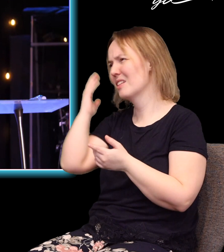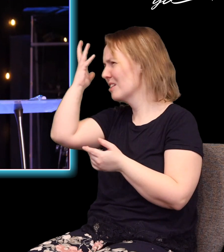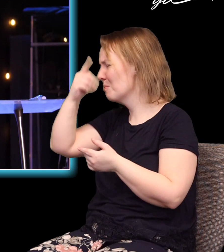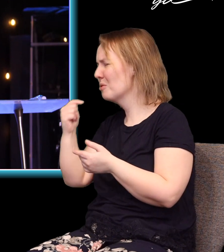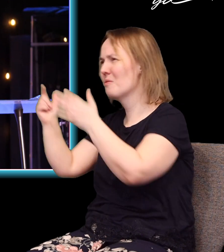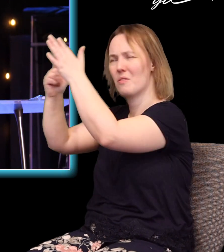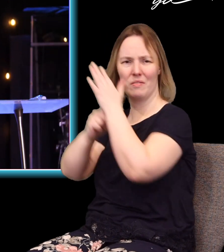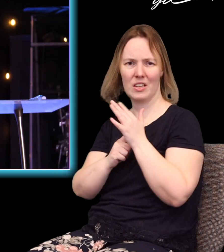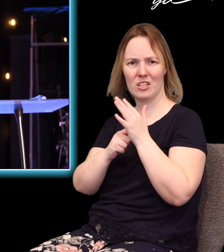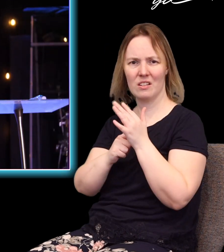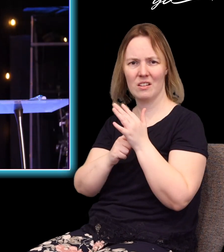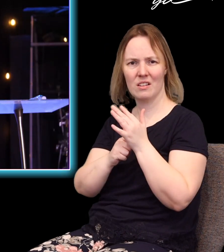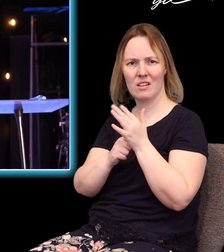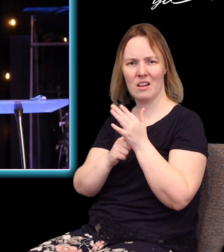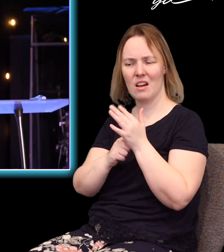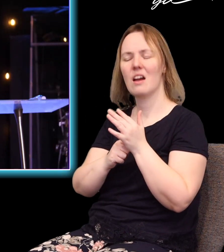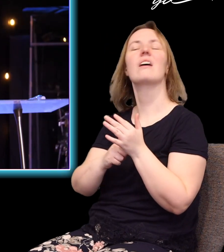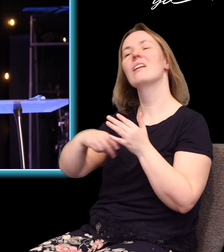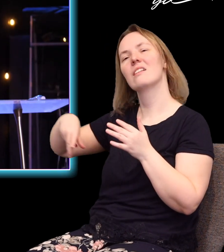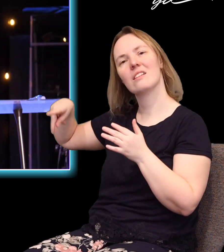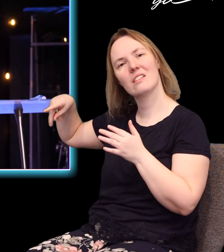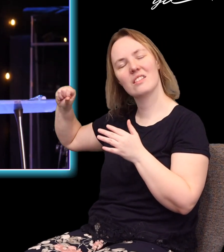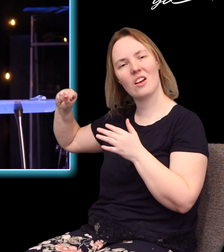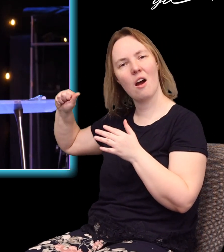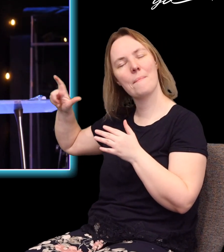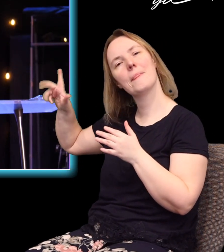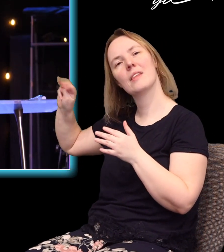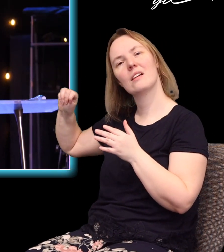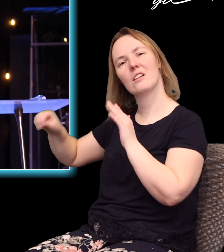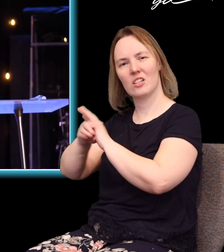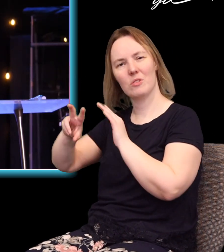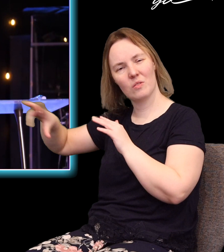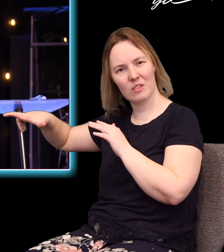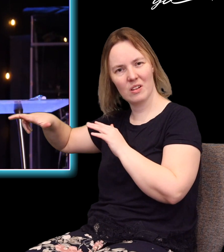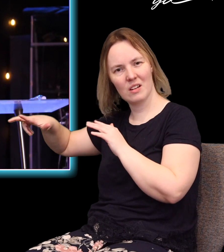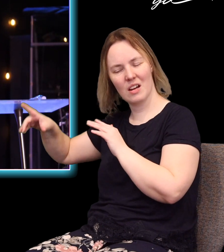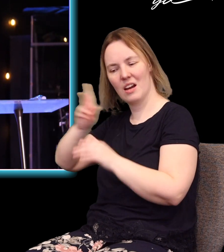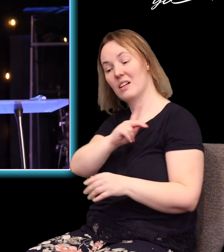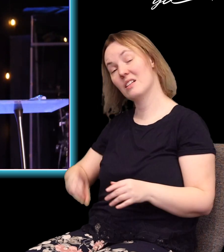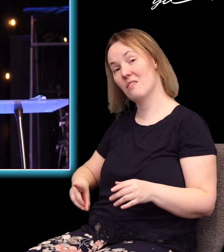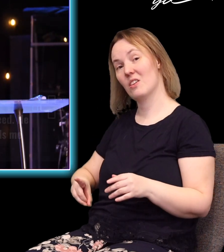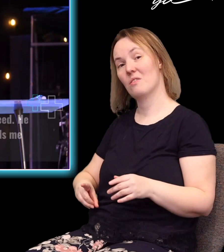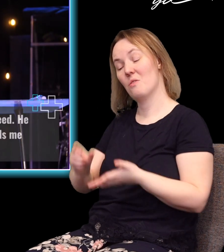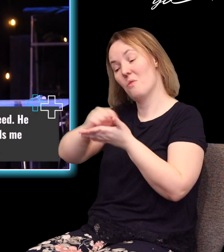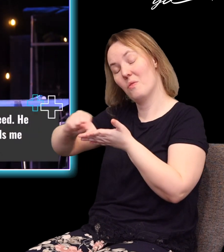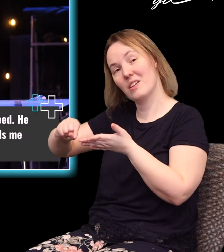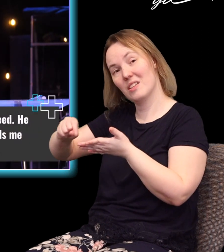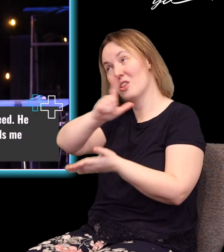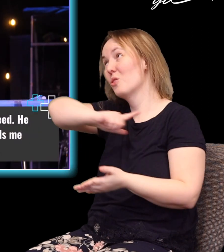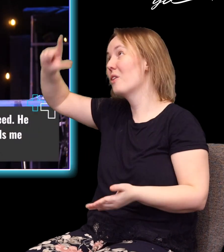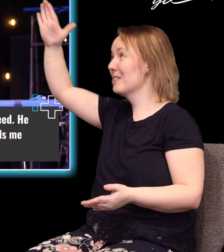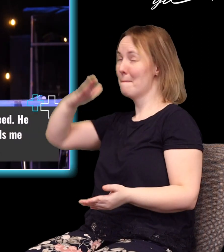this beautiful revelation. And of course, we have the 23rd Psalm in which the first few verses, David writes, "The Lord is my shepherd." What a